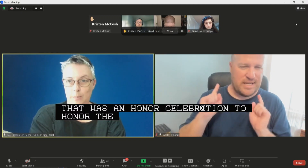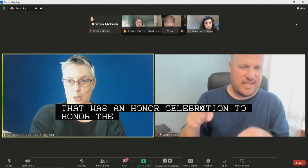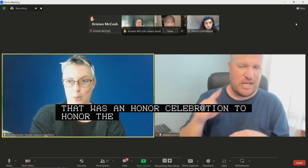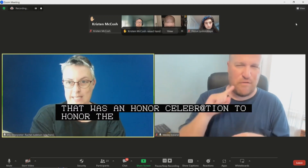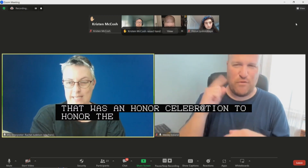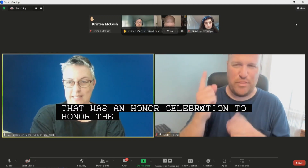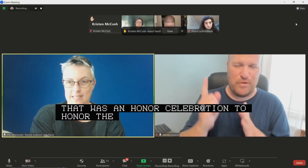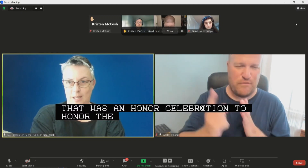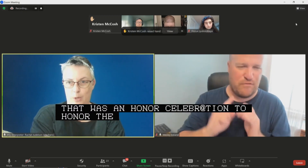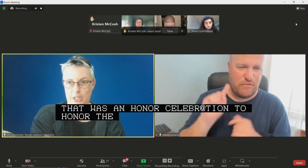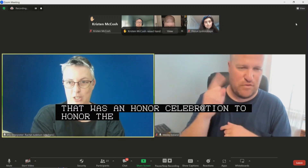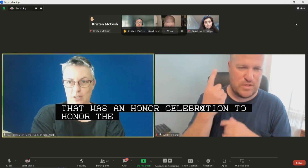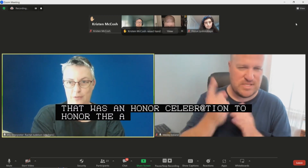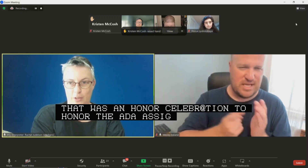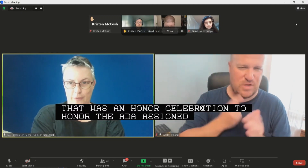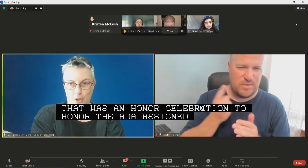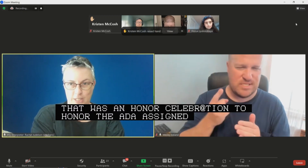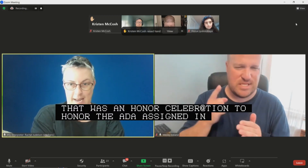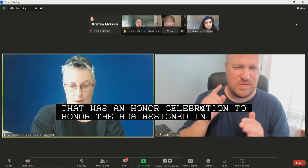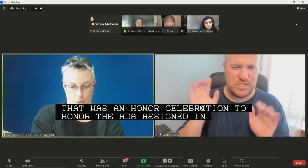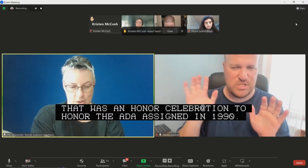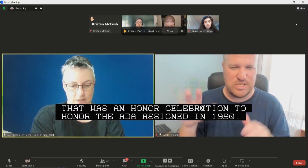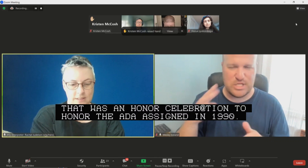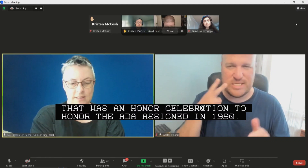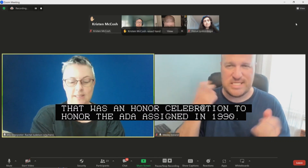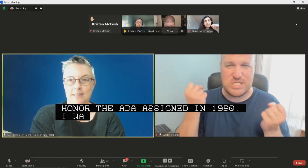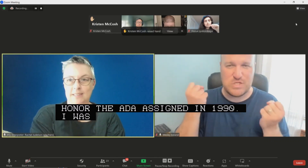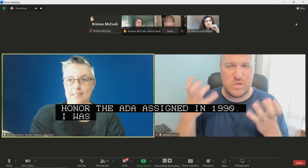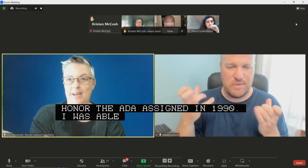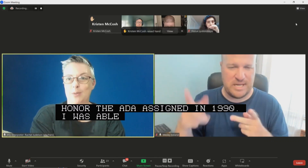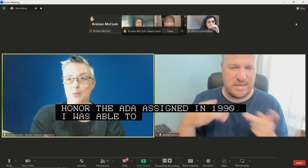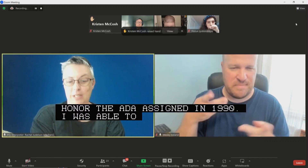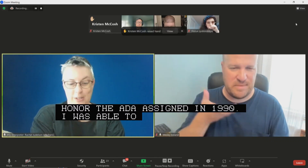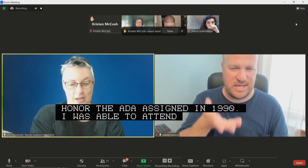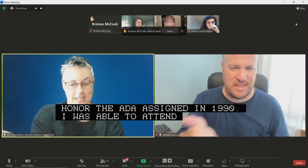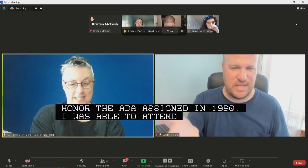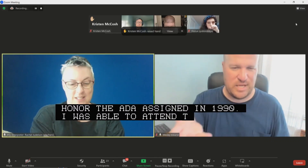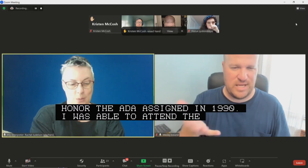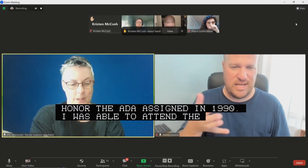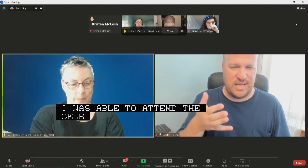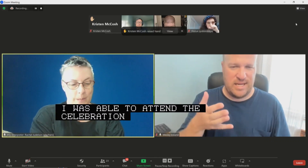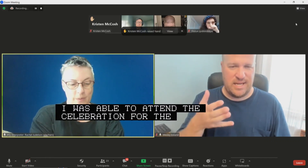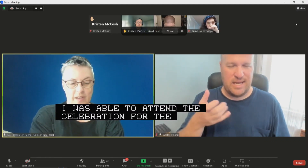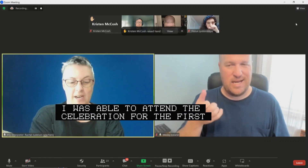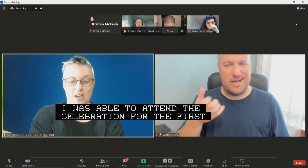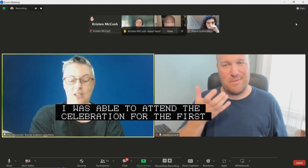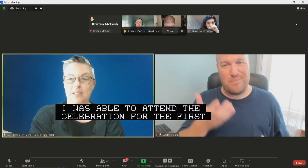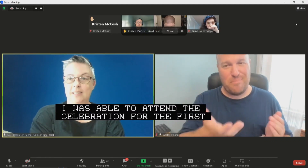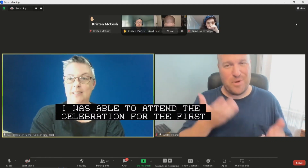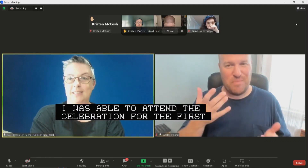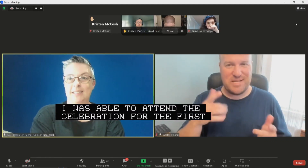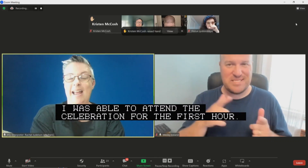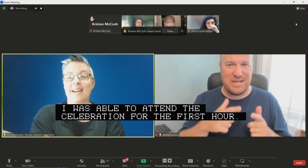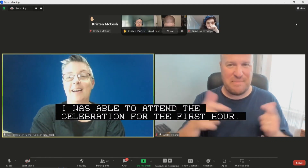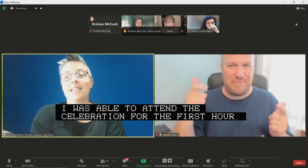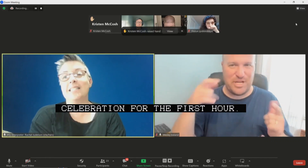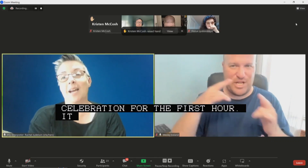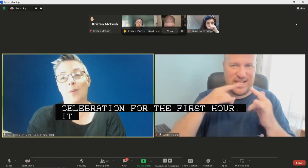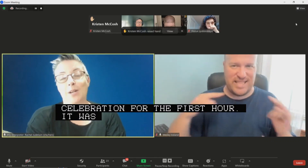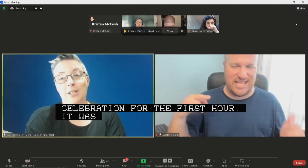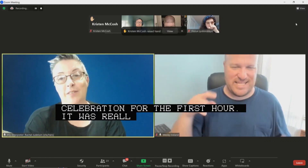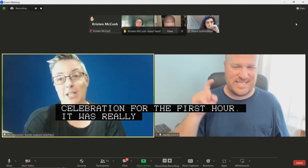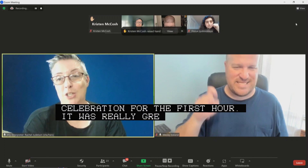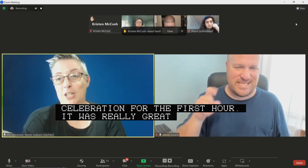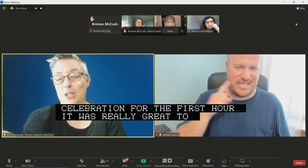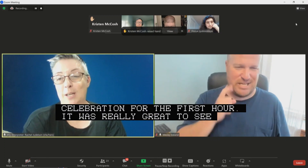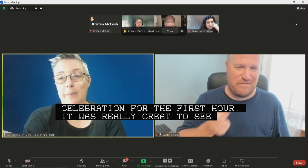I was able to attend the celebration for the first hour, and it was really great to see so many people there. And honestly,